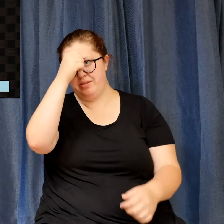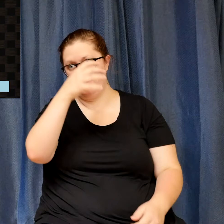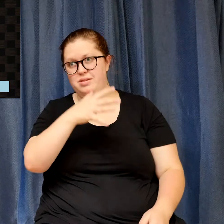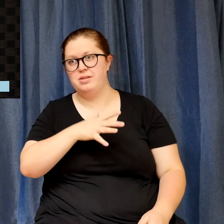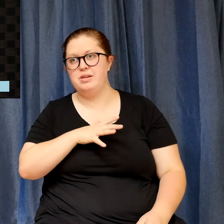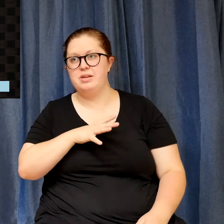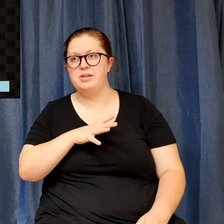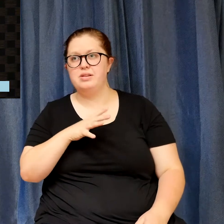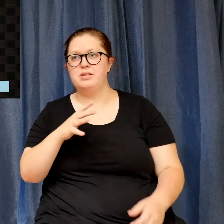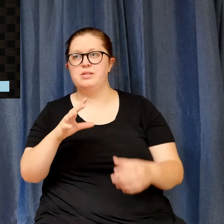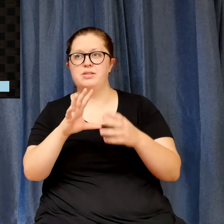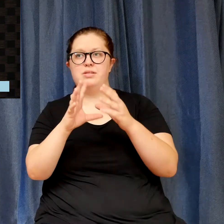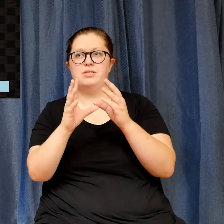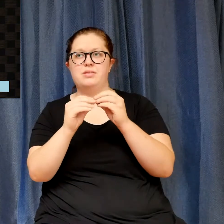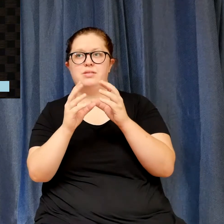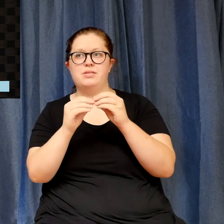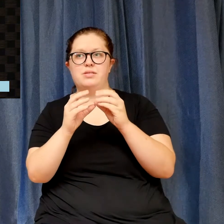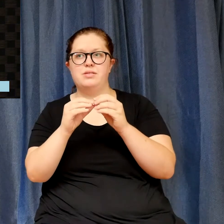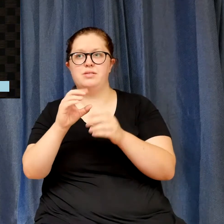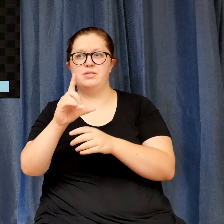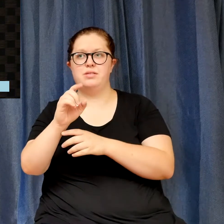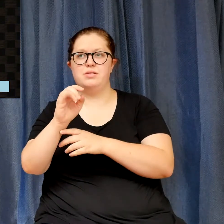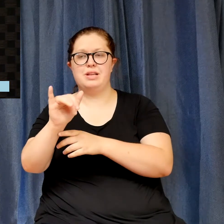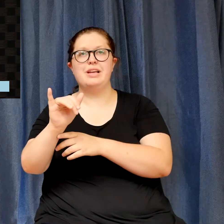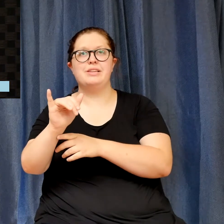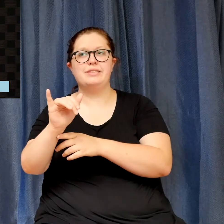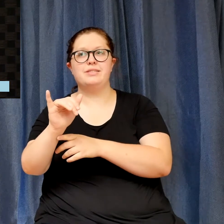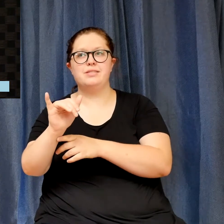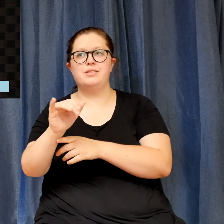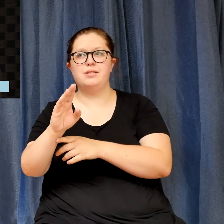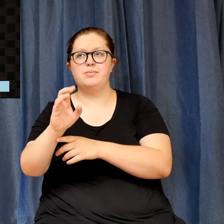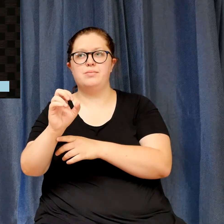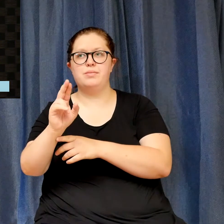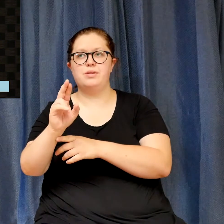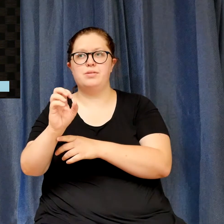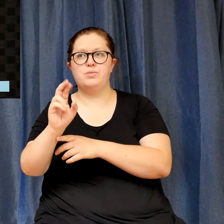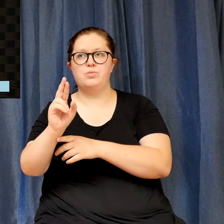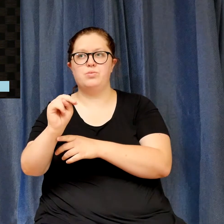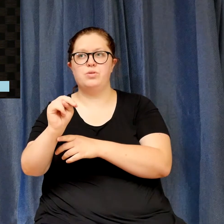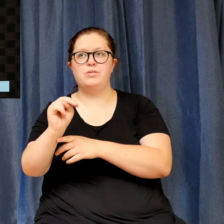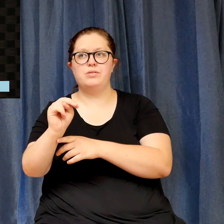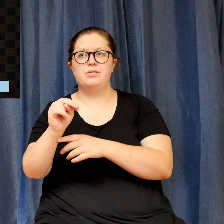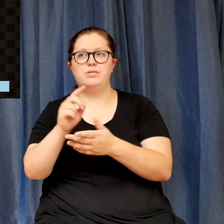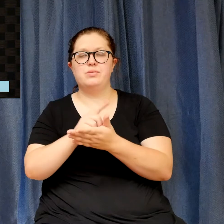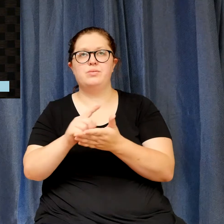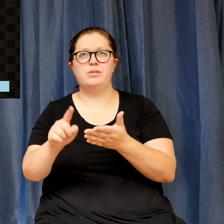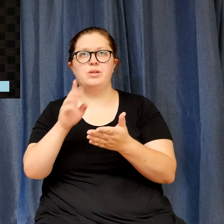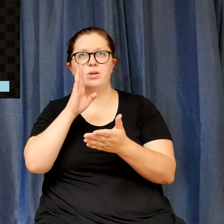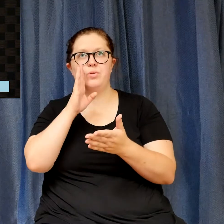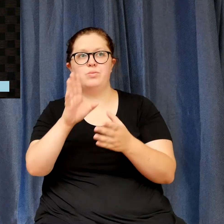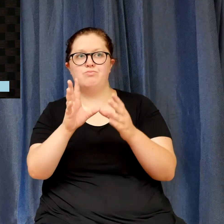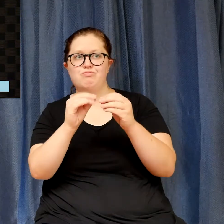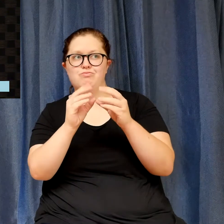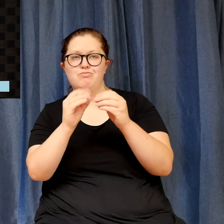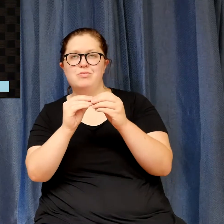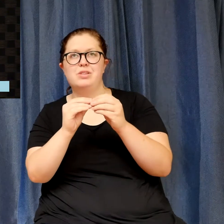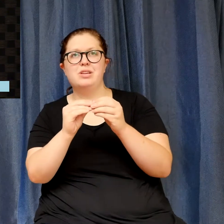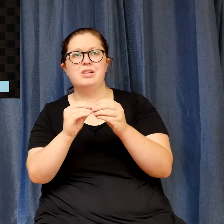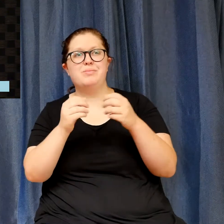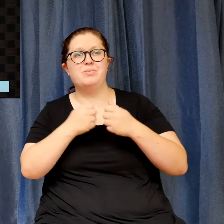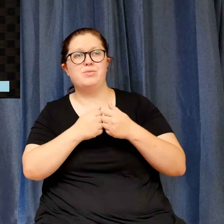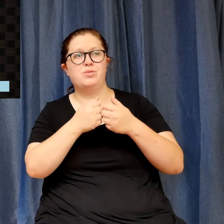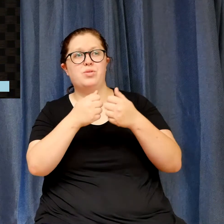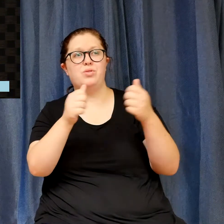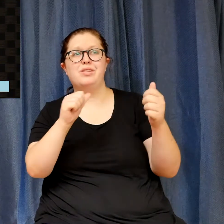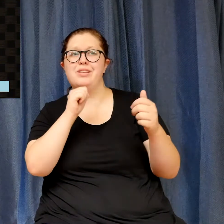he has done. And, you know, being vulnerable isn't typically what young